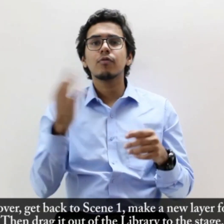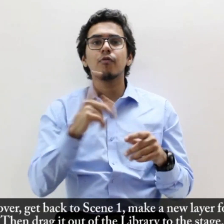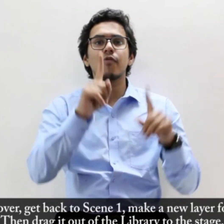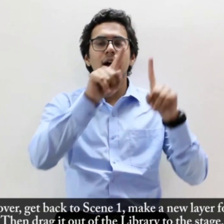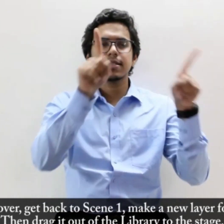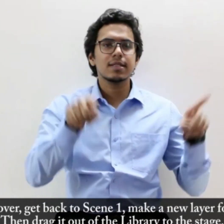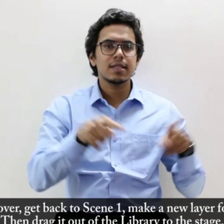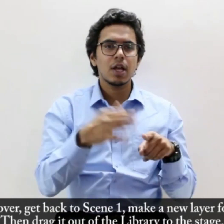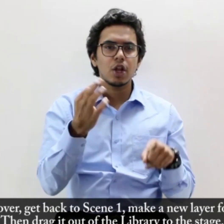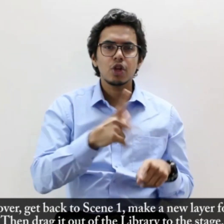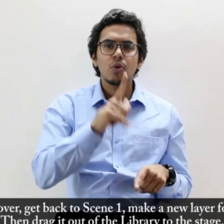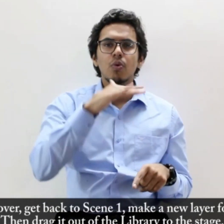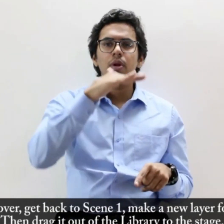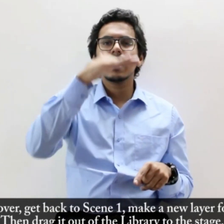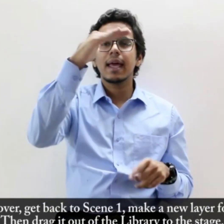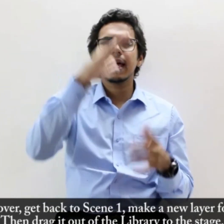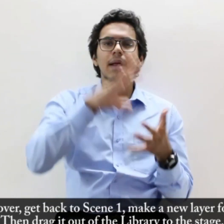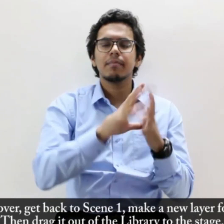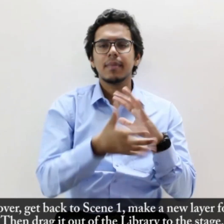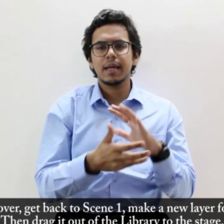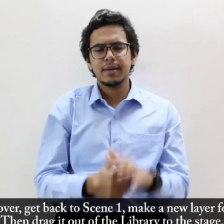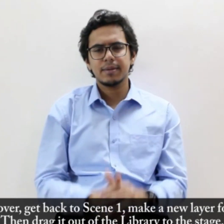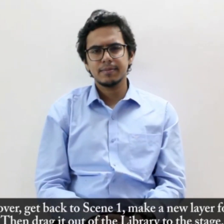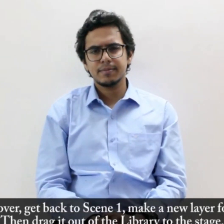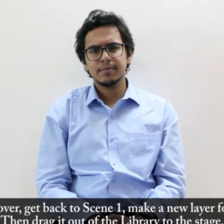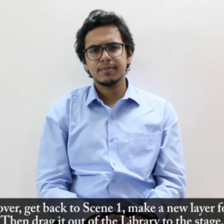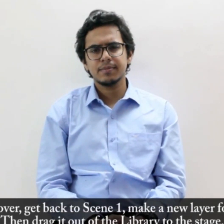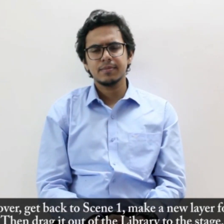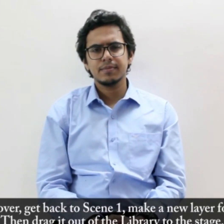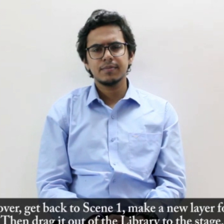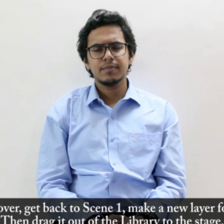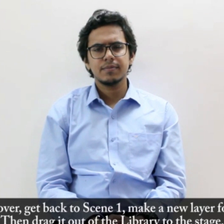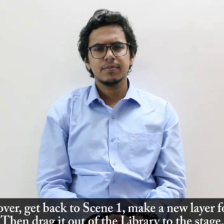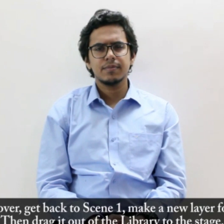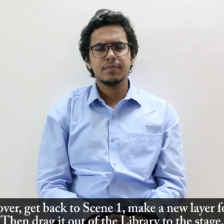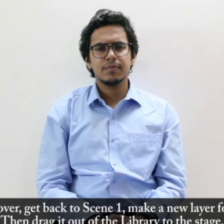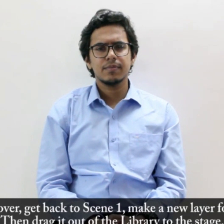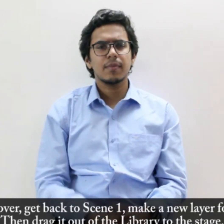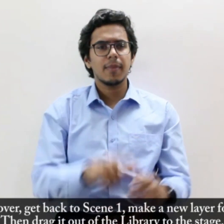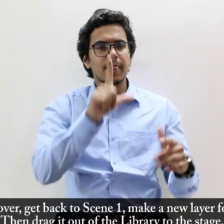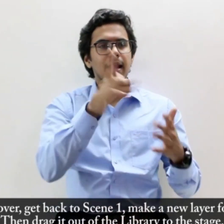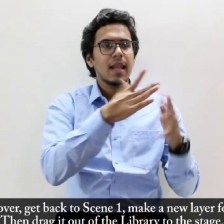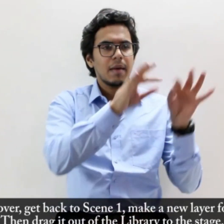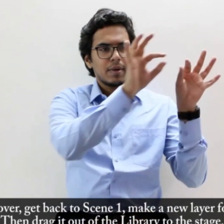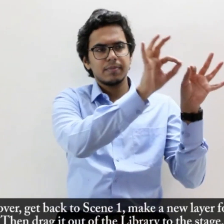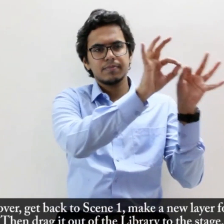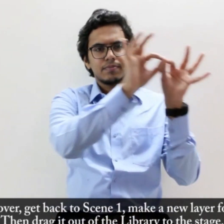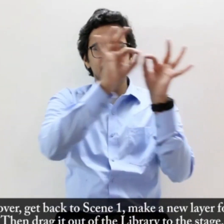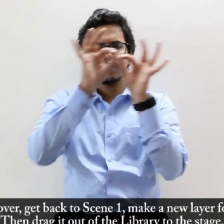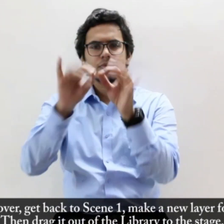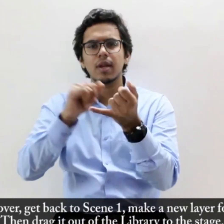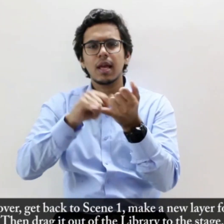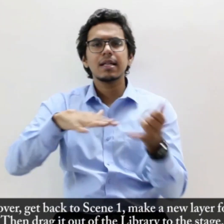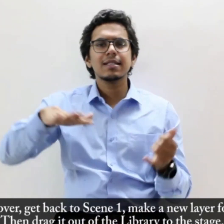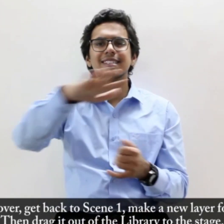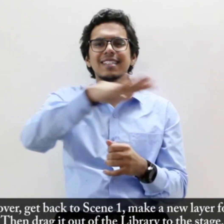over, get back to scene 1, make a new layer for the clip, then drag it out of the